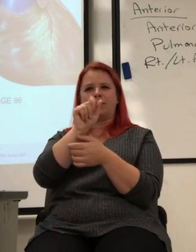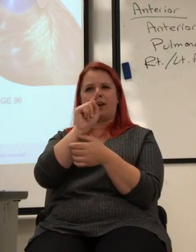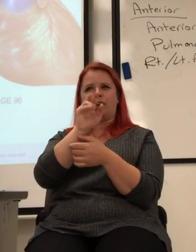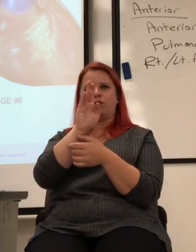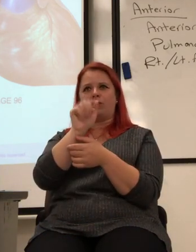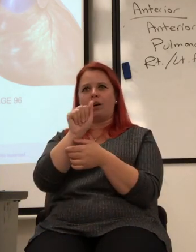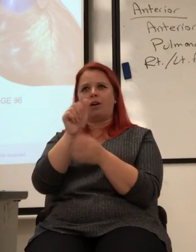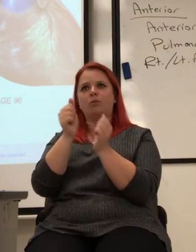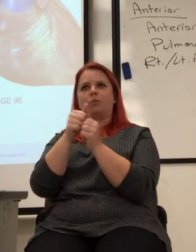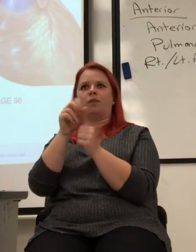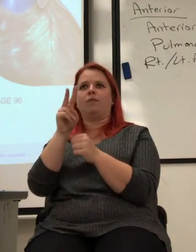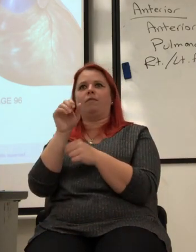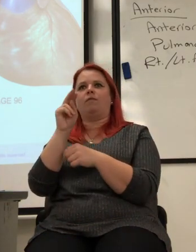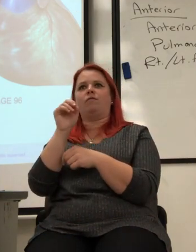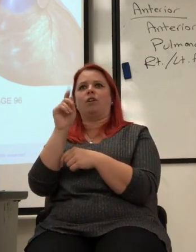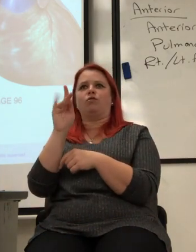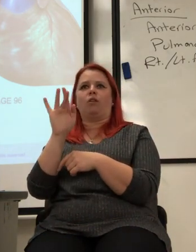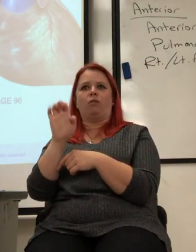from ventricles.